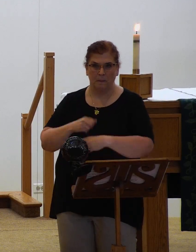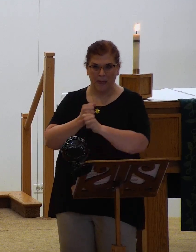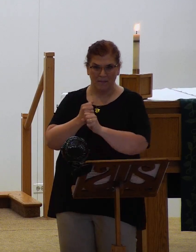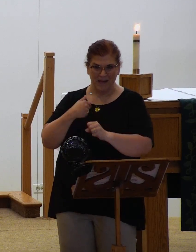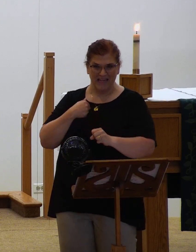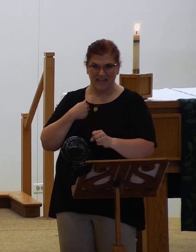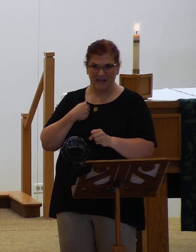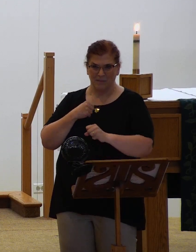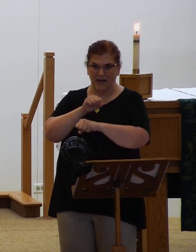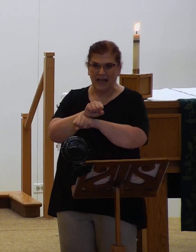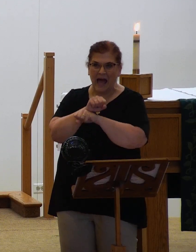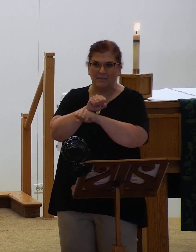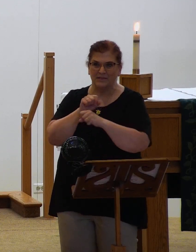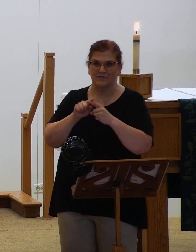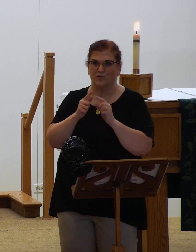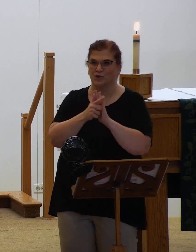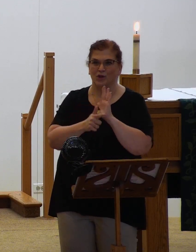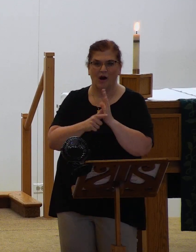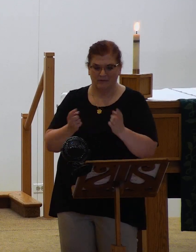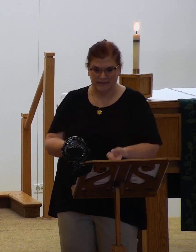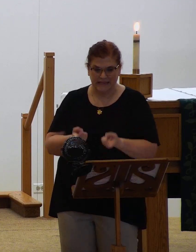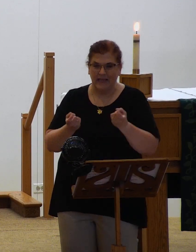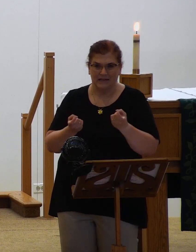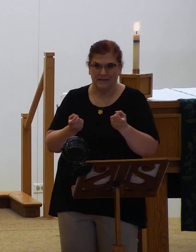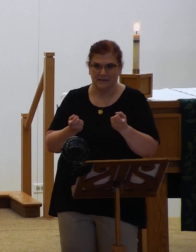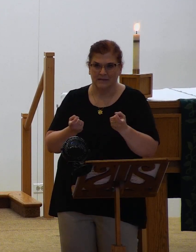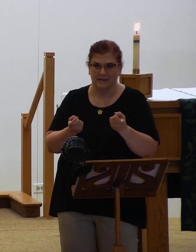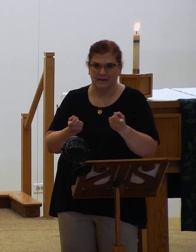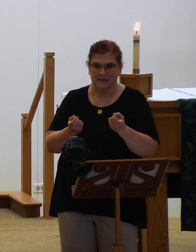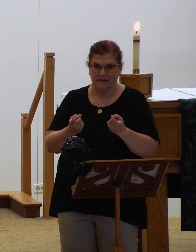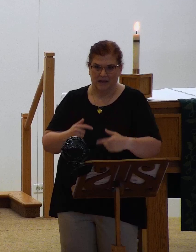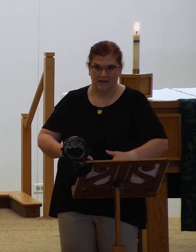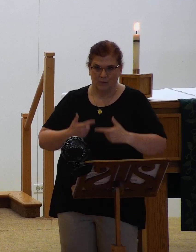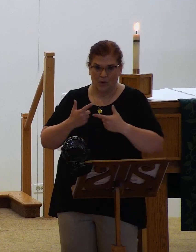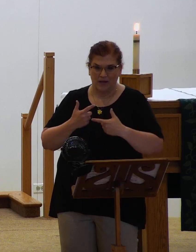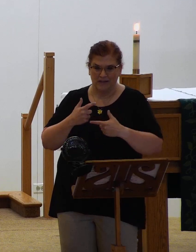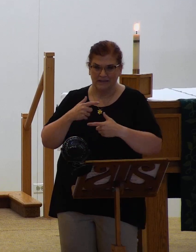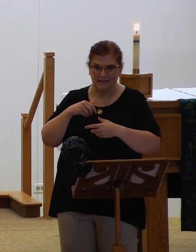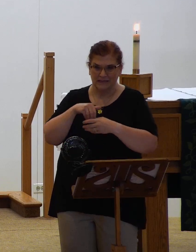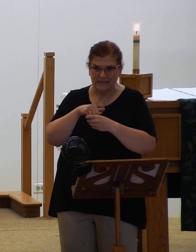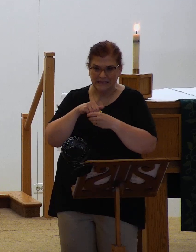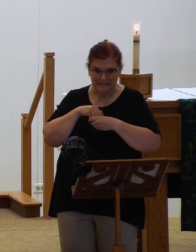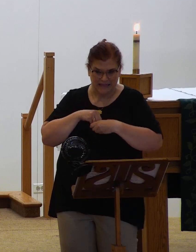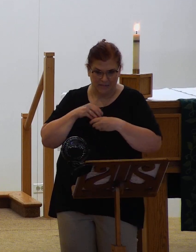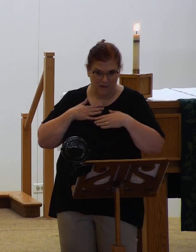me captive to the law of sin that dwells in my members.